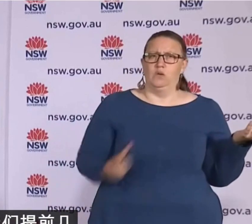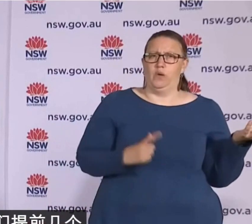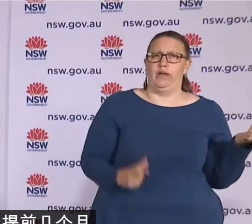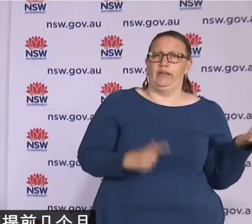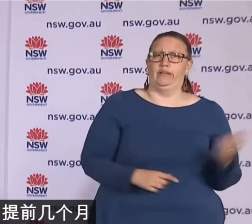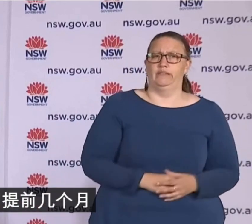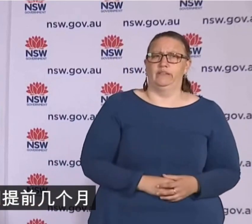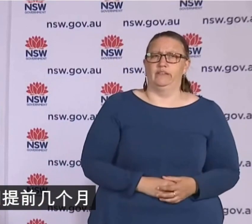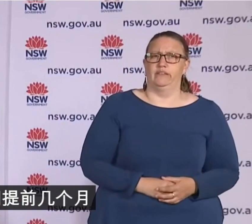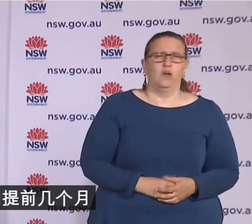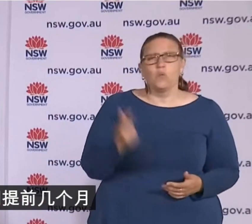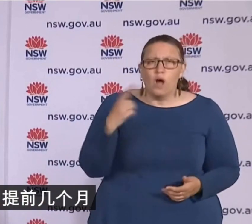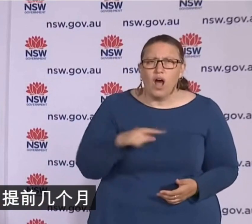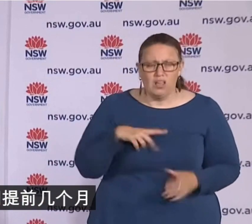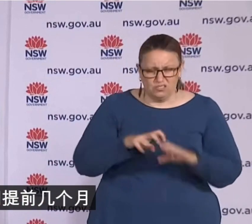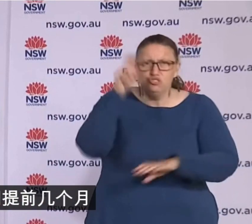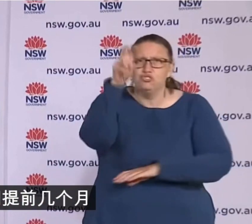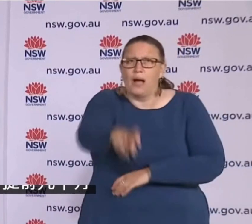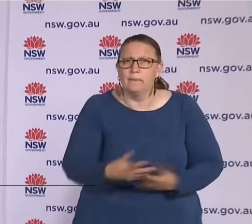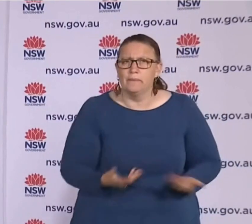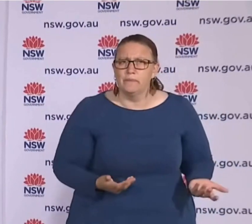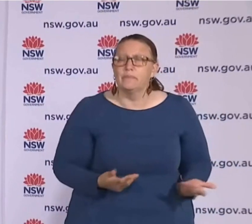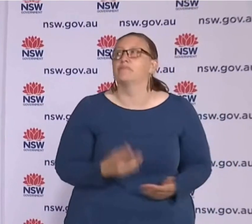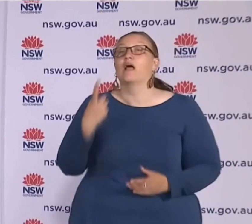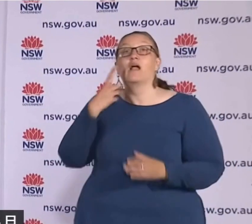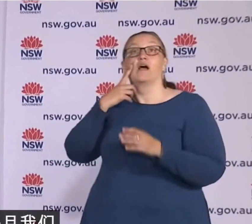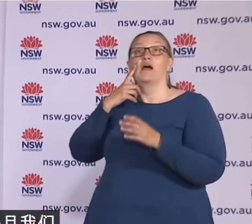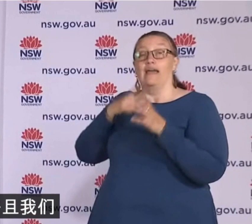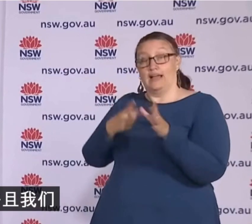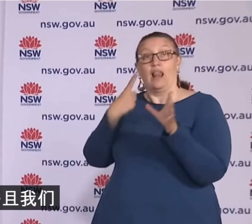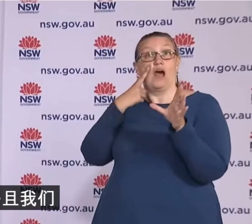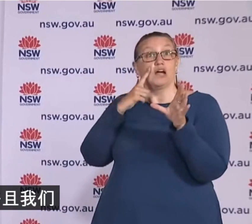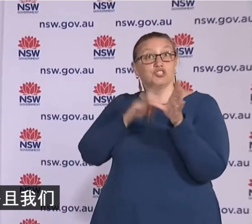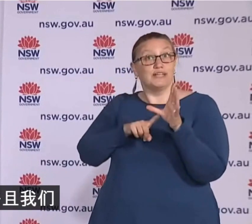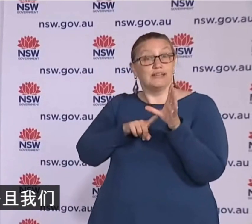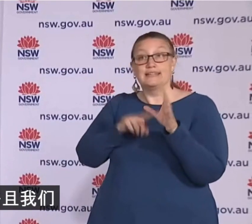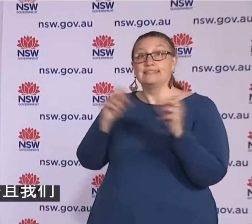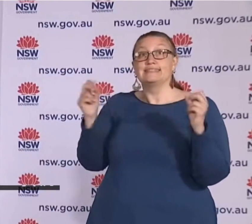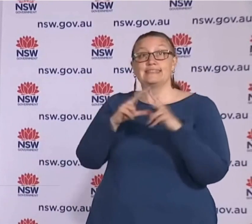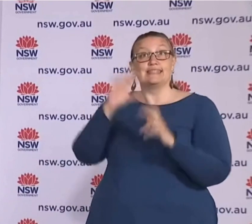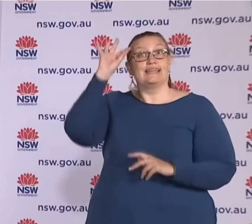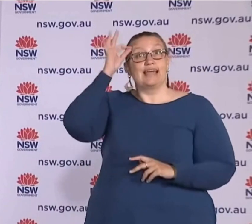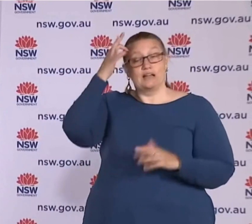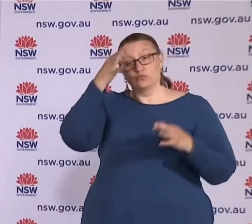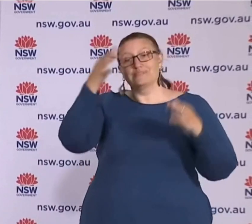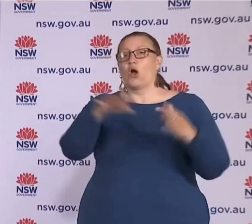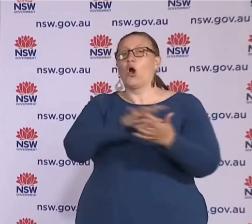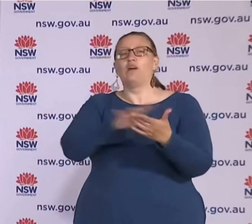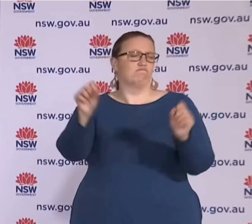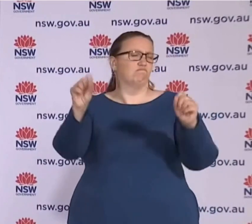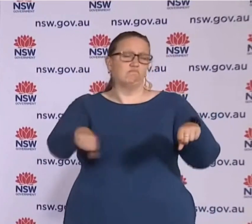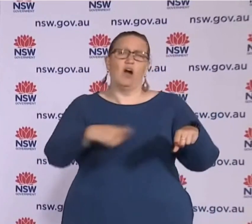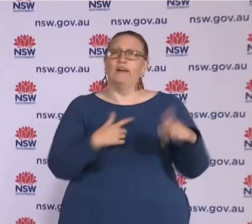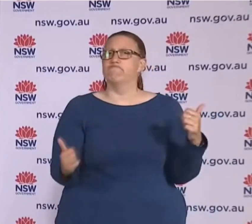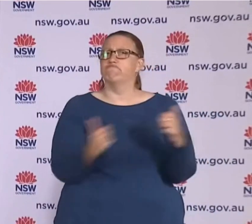obviously it's months ahead of us thinking about that. Last year the Sydney Council decided to do that and we stepped in and did it. I would suspect that no matter